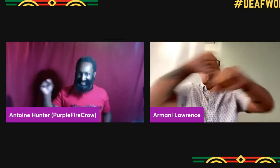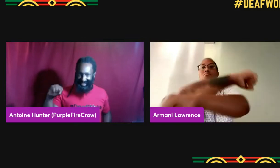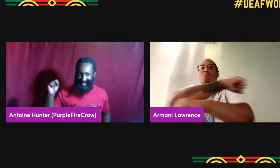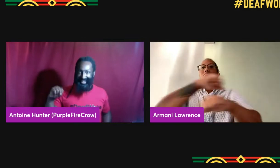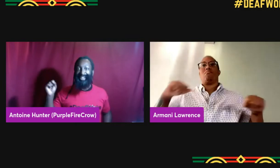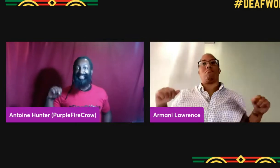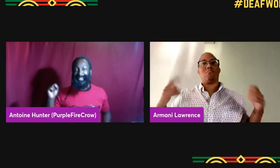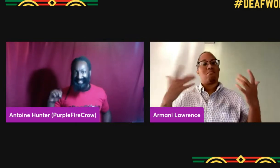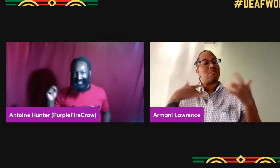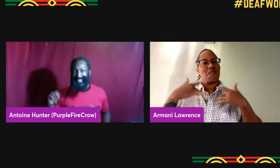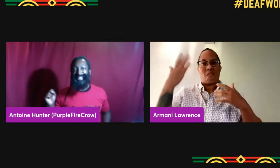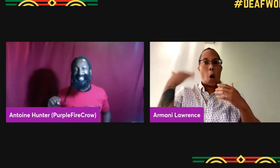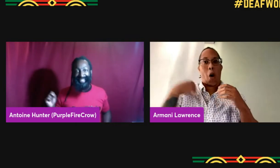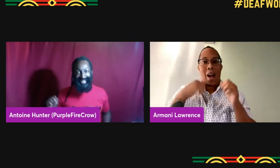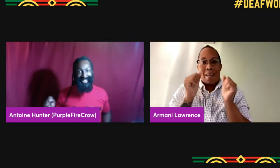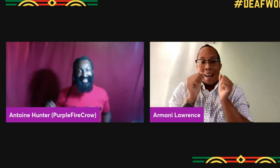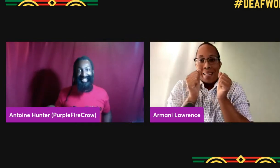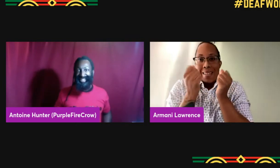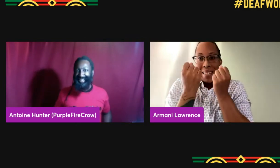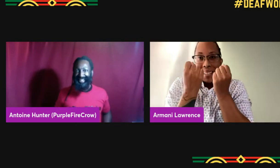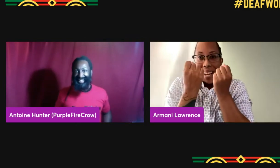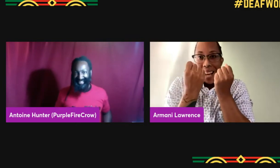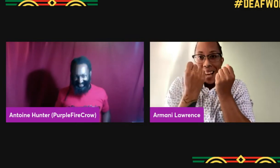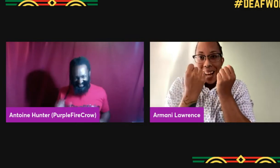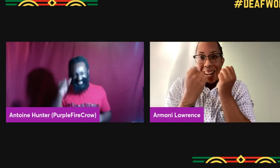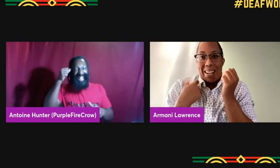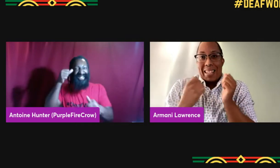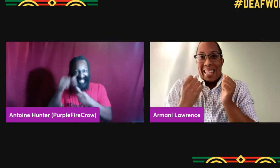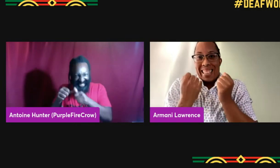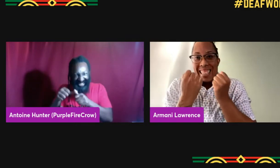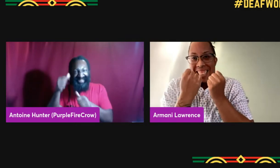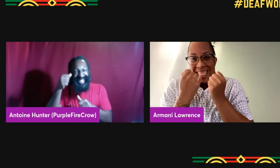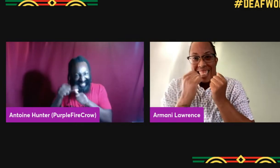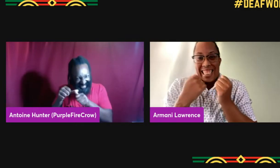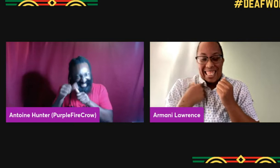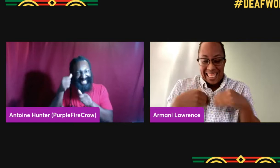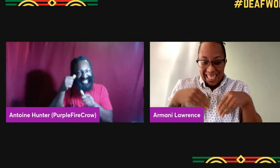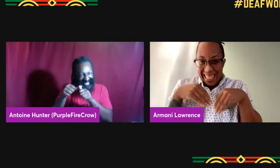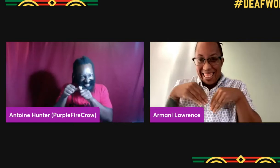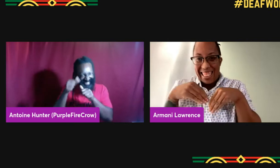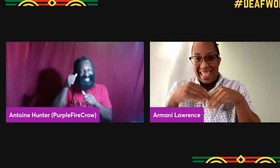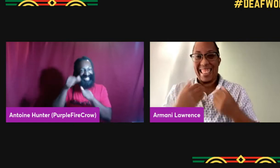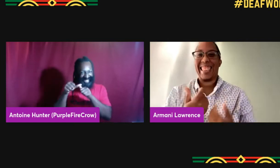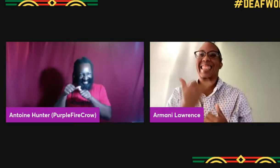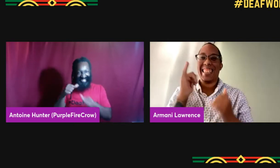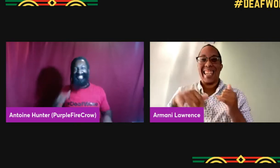motion is back. You know, before I signed this